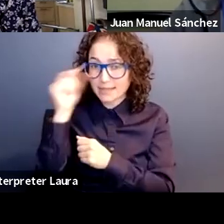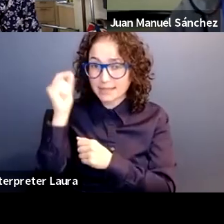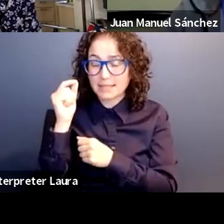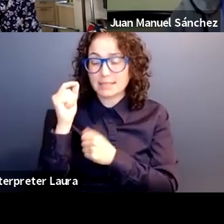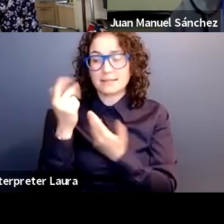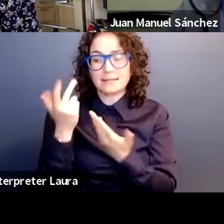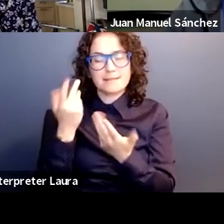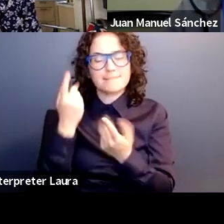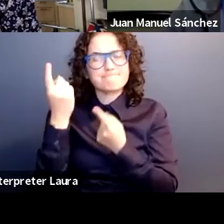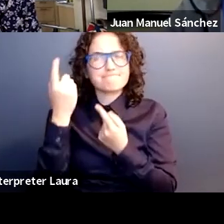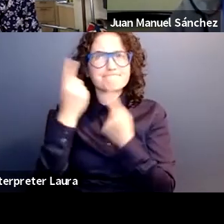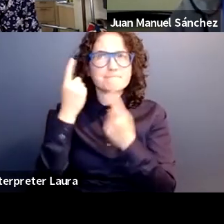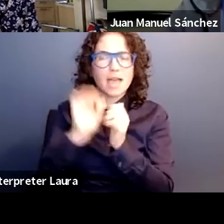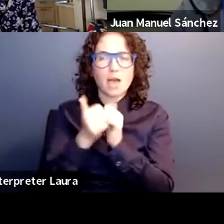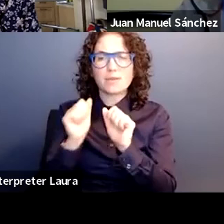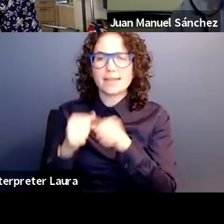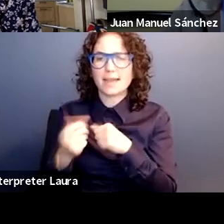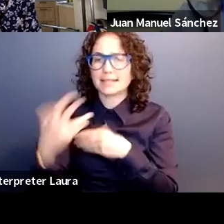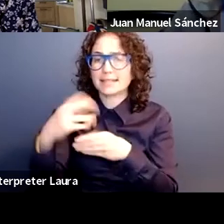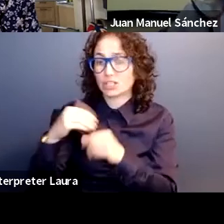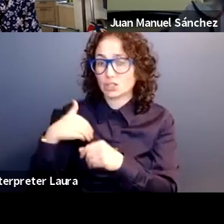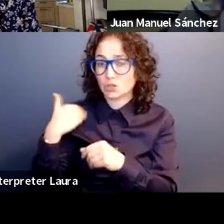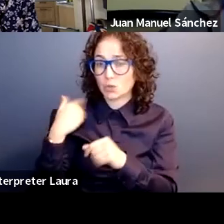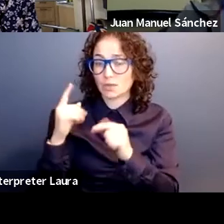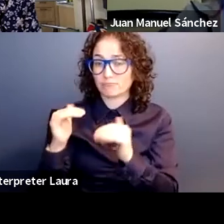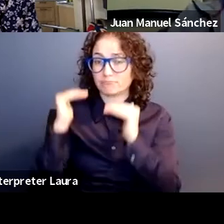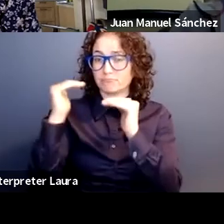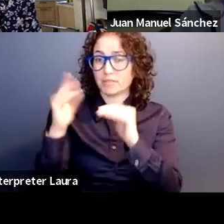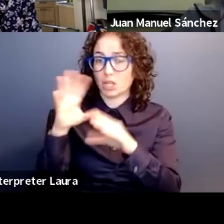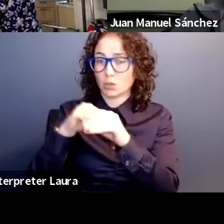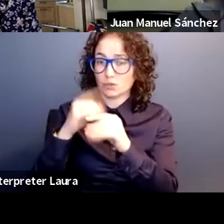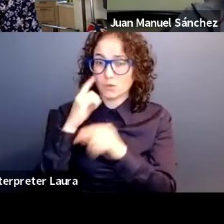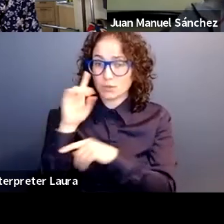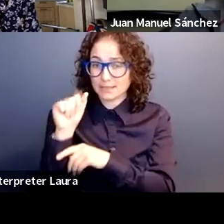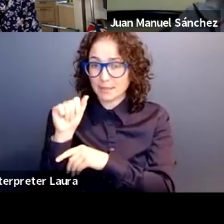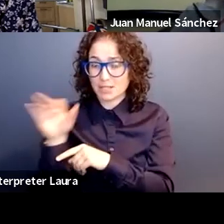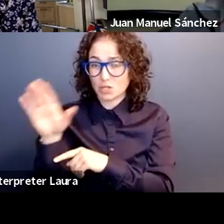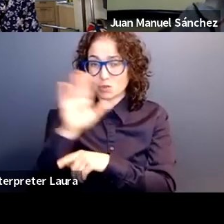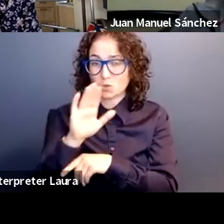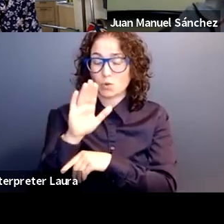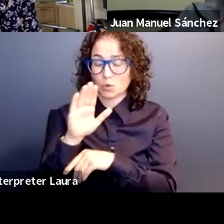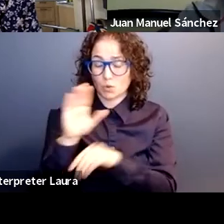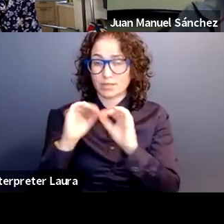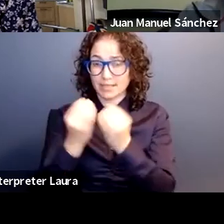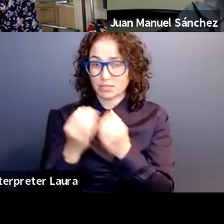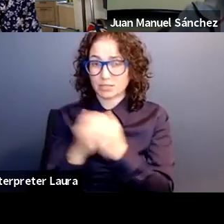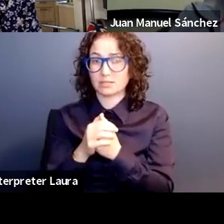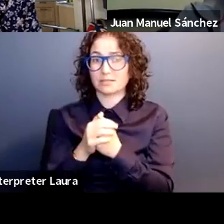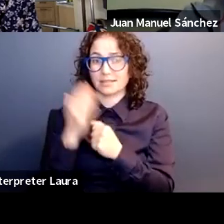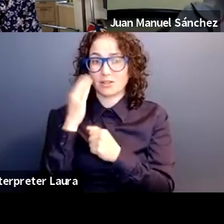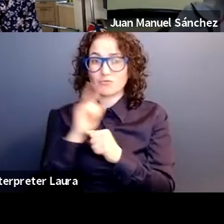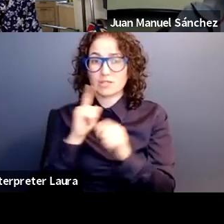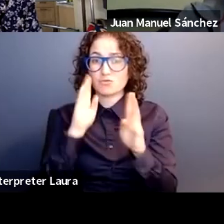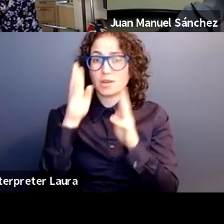ways to engage youth and to advance disability inclusion in your own organizations, to find creative or